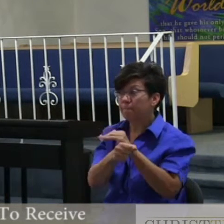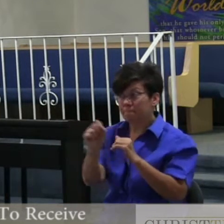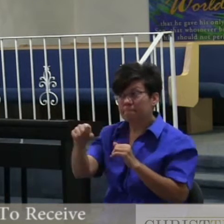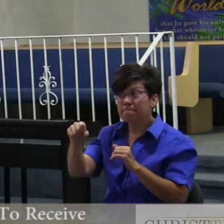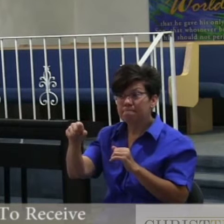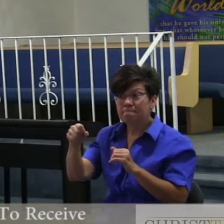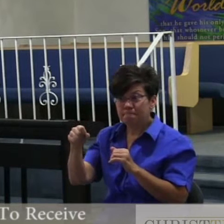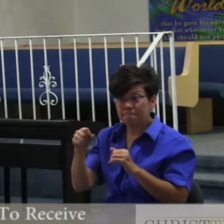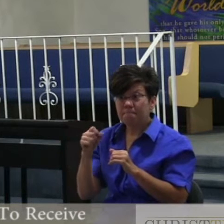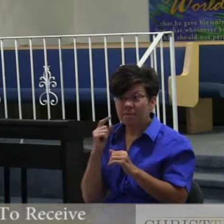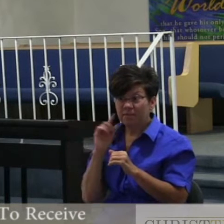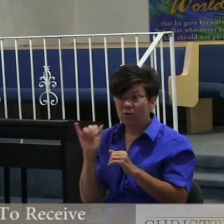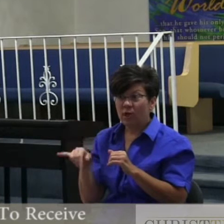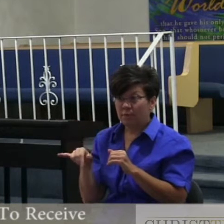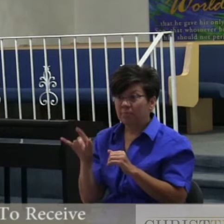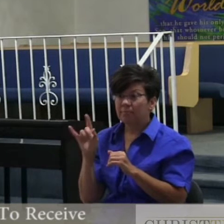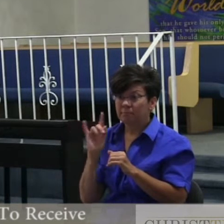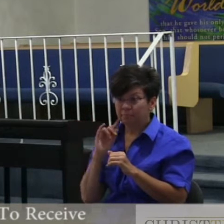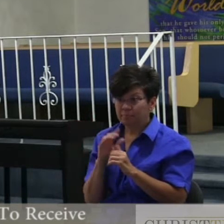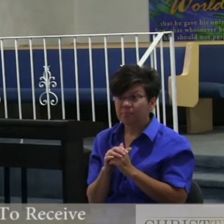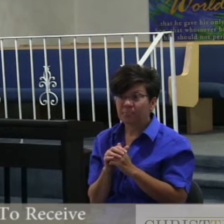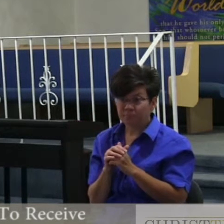that. He did.